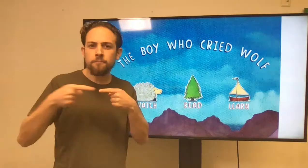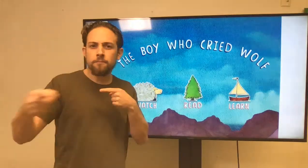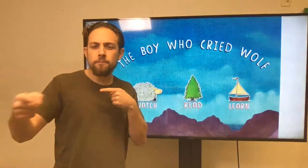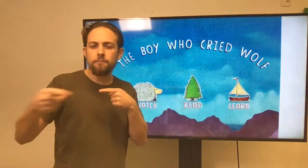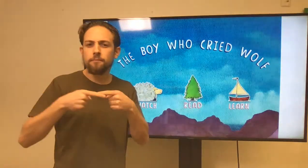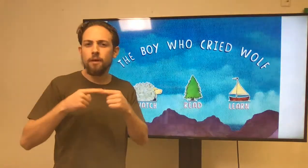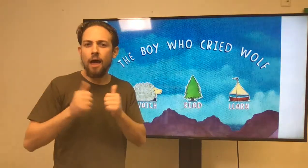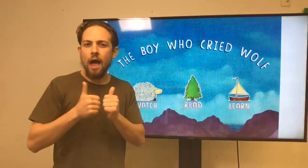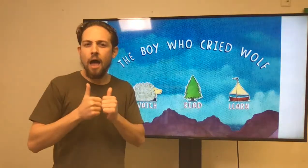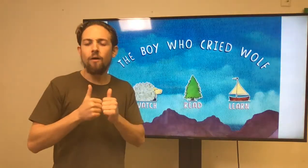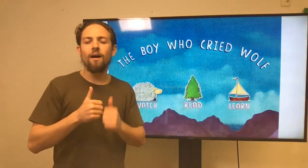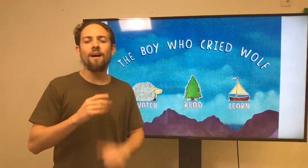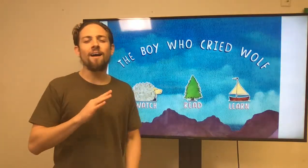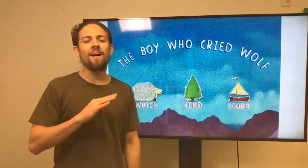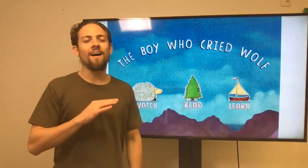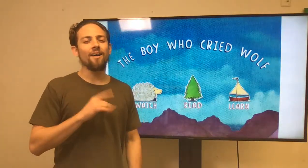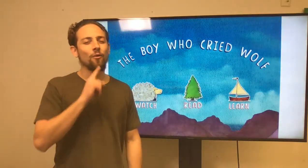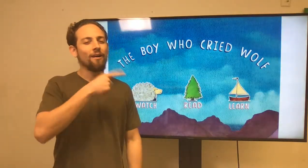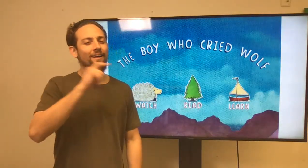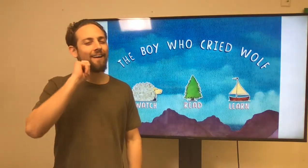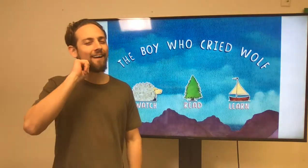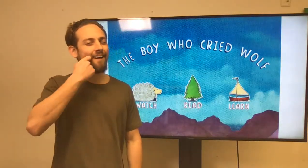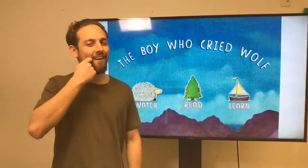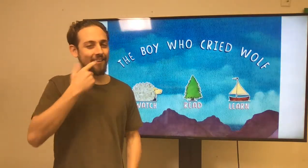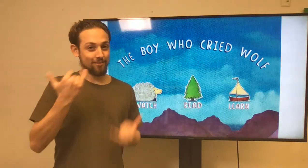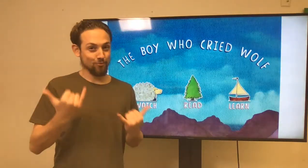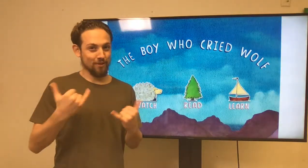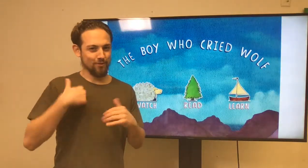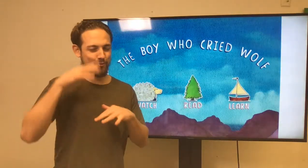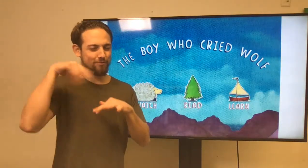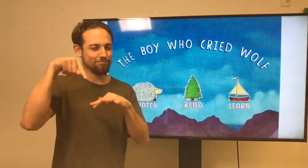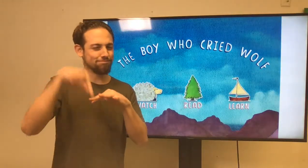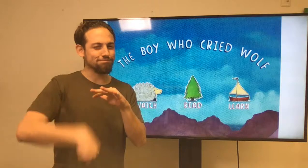English sentences that help us to identify time.